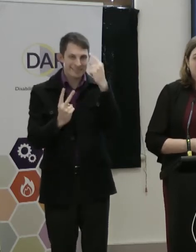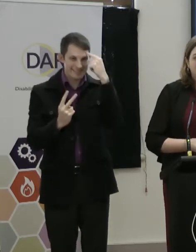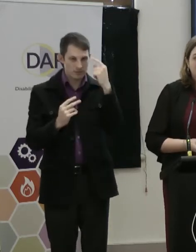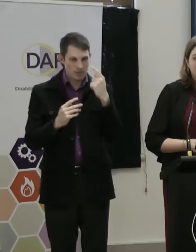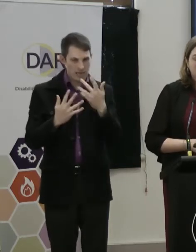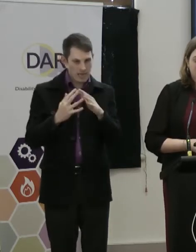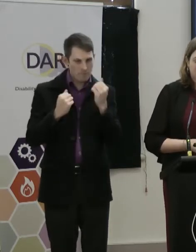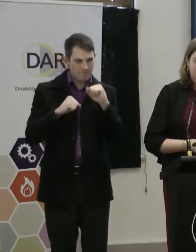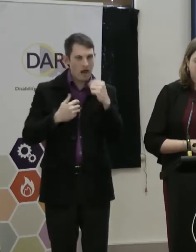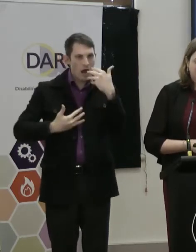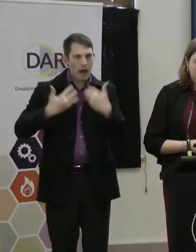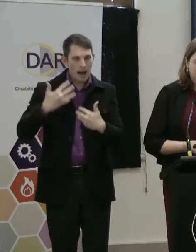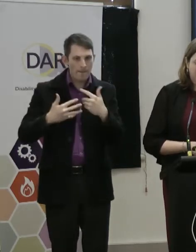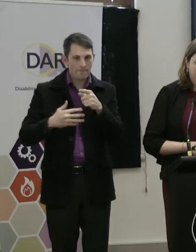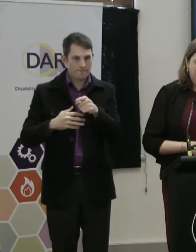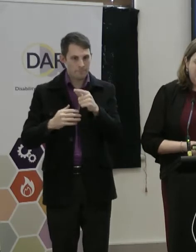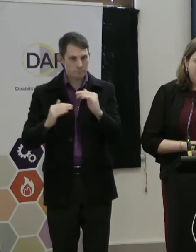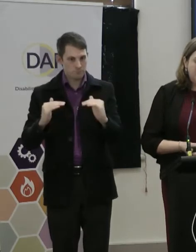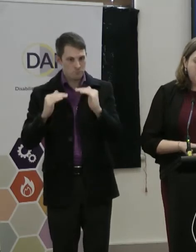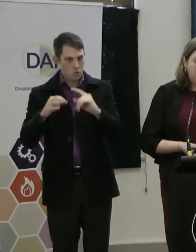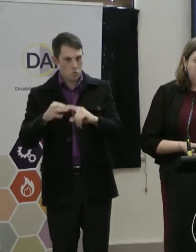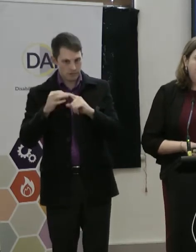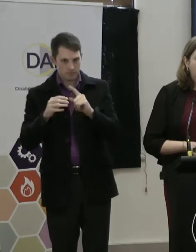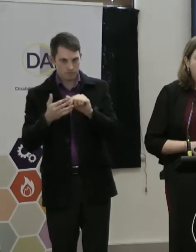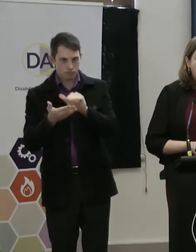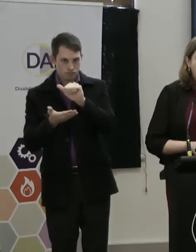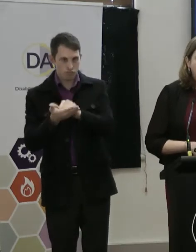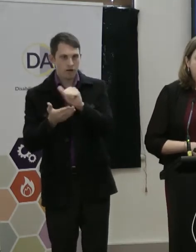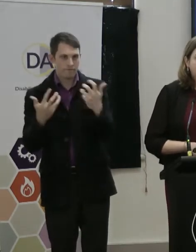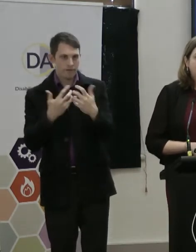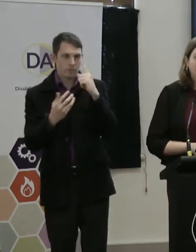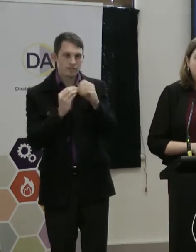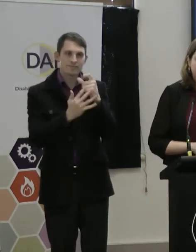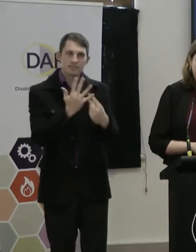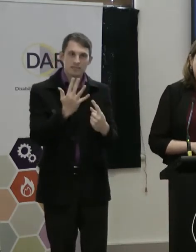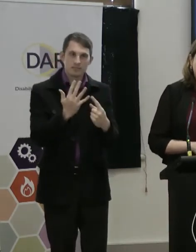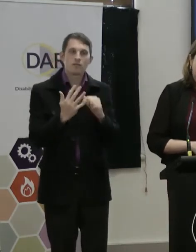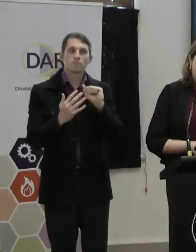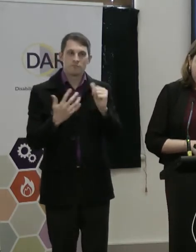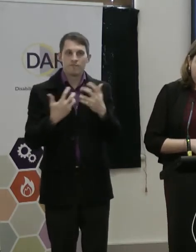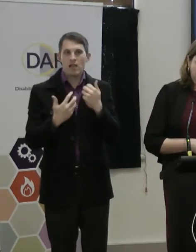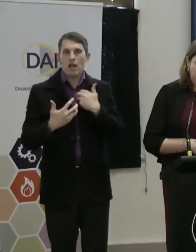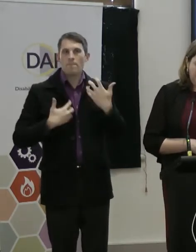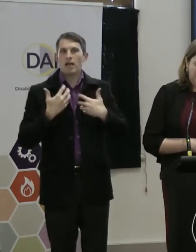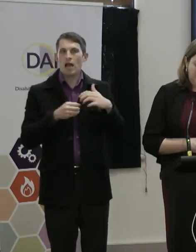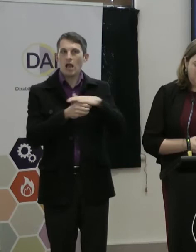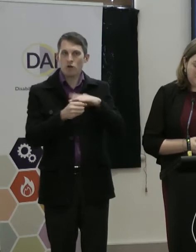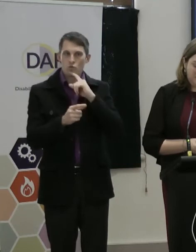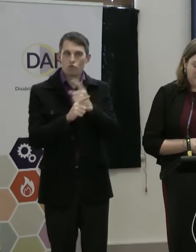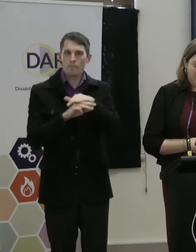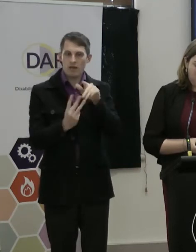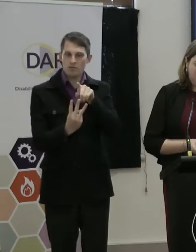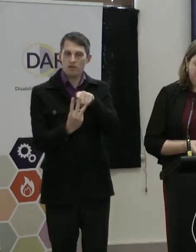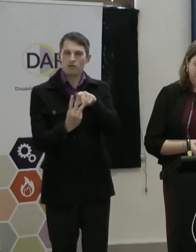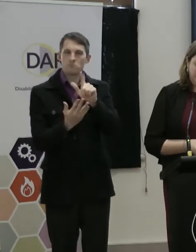quality services are delivered to people with disability. That's where a lot of our work in the complaints area fits, and that's what I'll talk about in a bit more